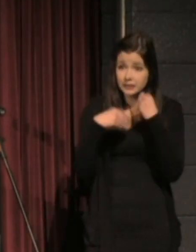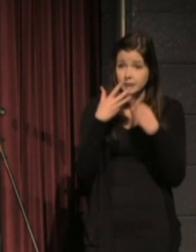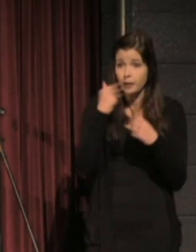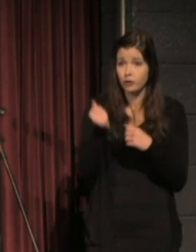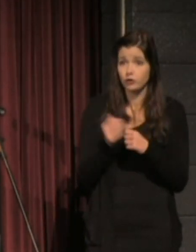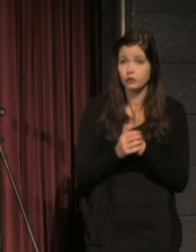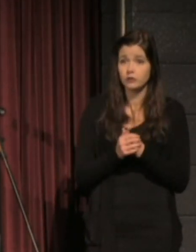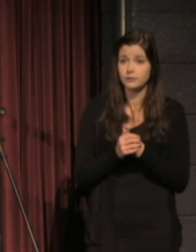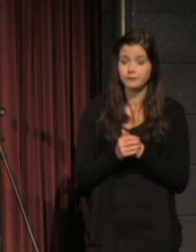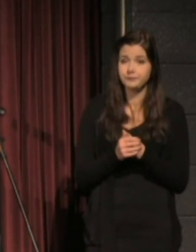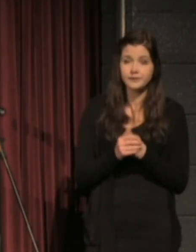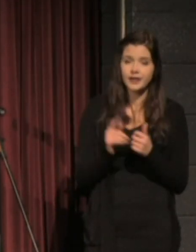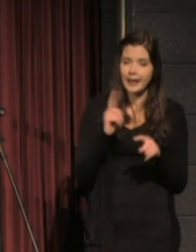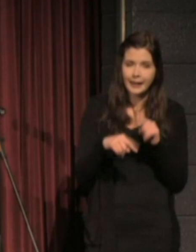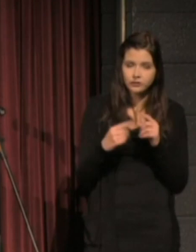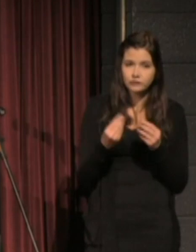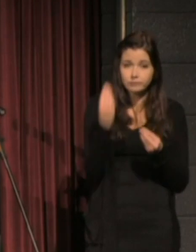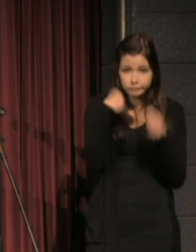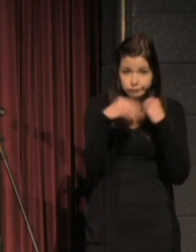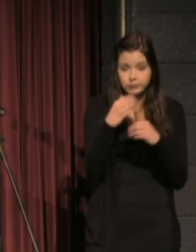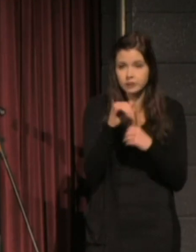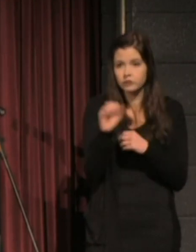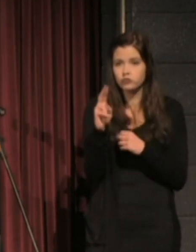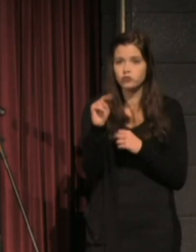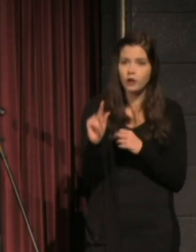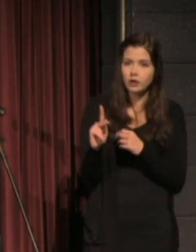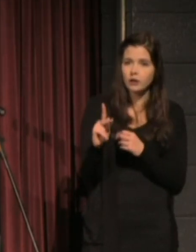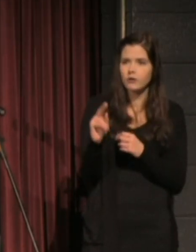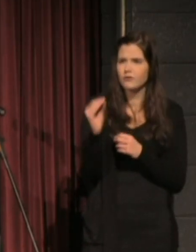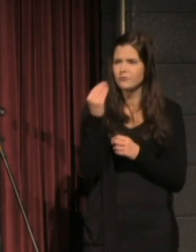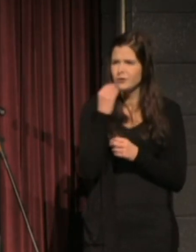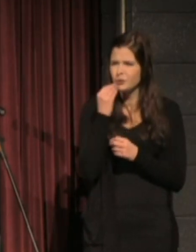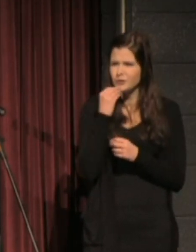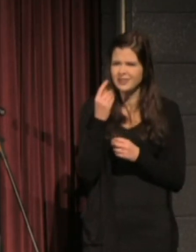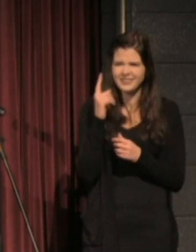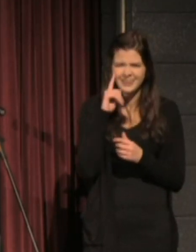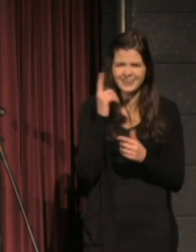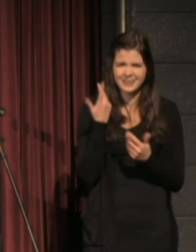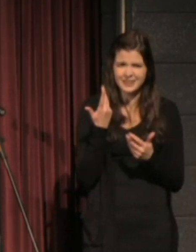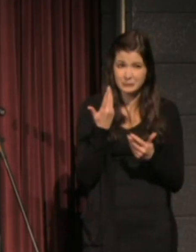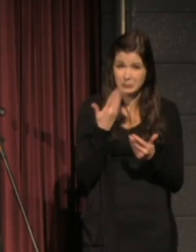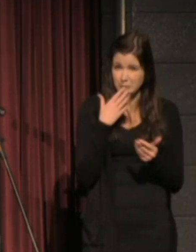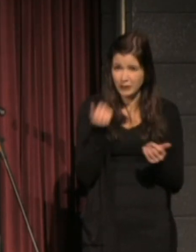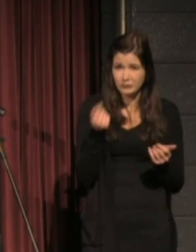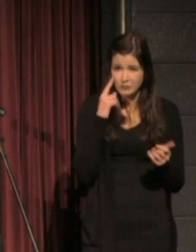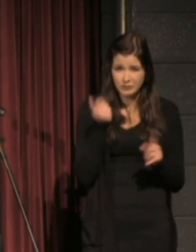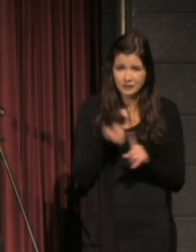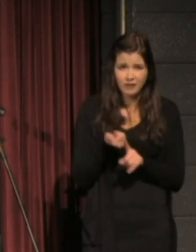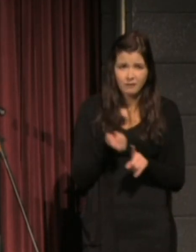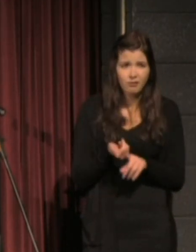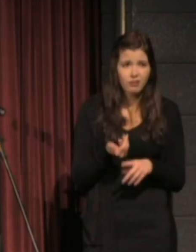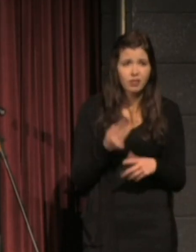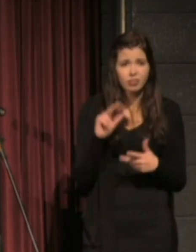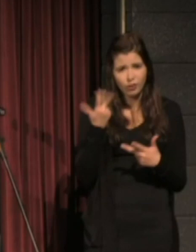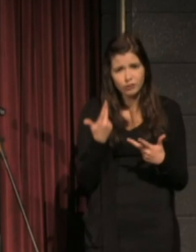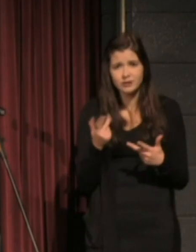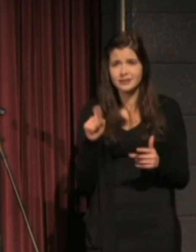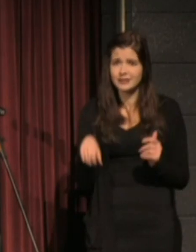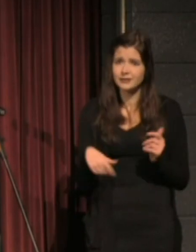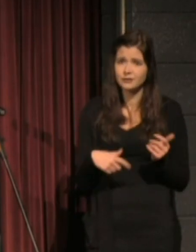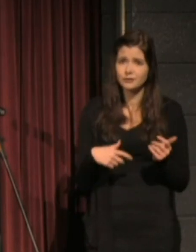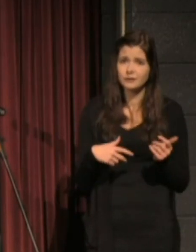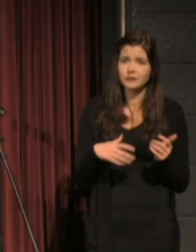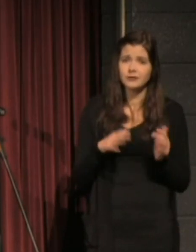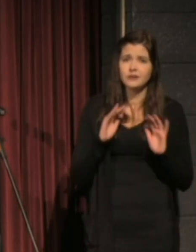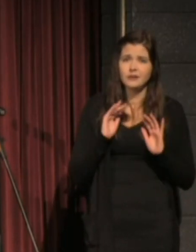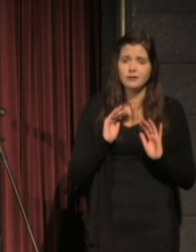that one cannot just keep filling up with junk food and expect to have an optimal output. Third, I needed to take time to decompress